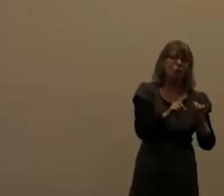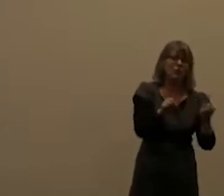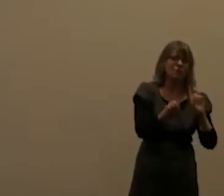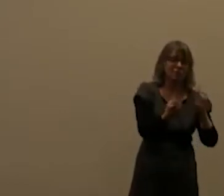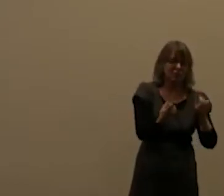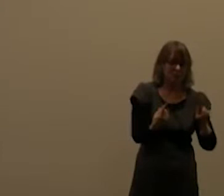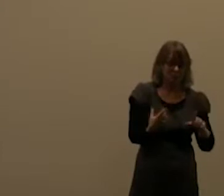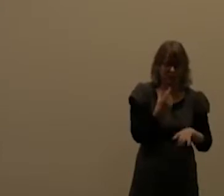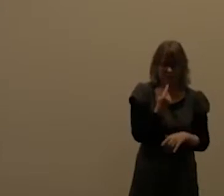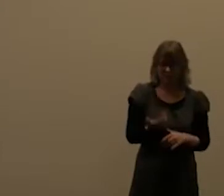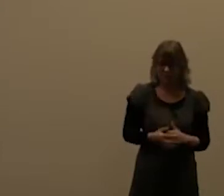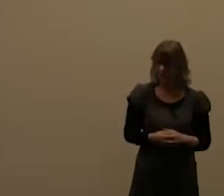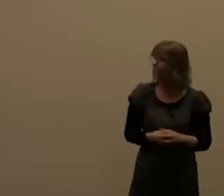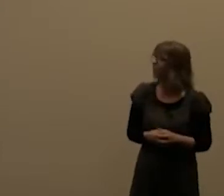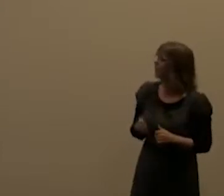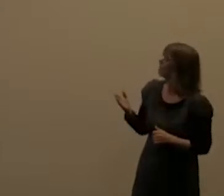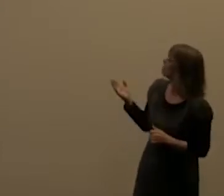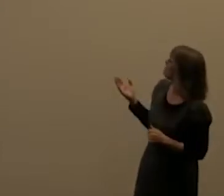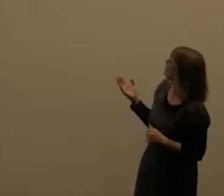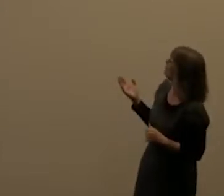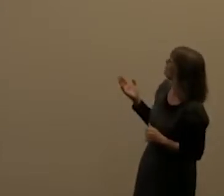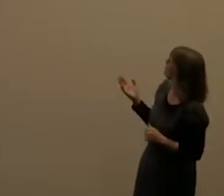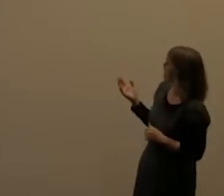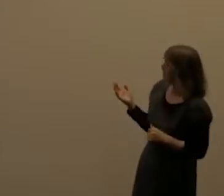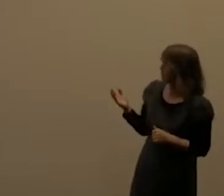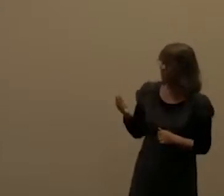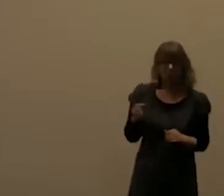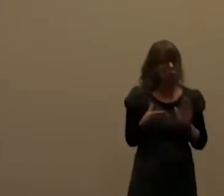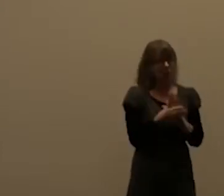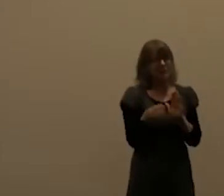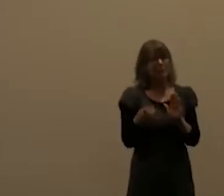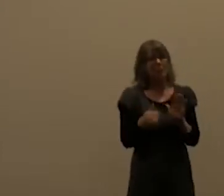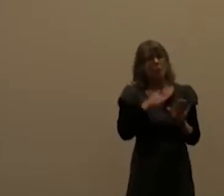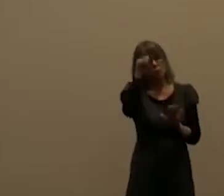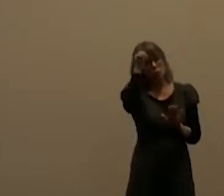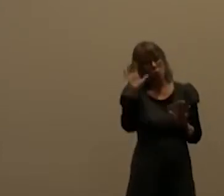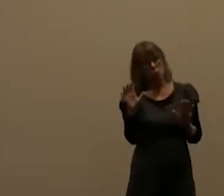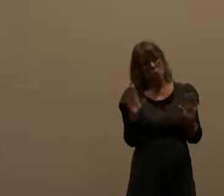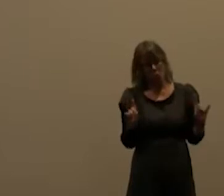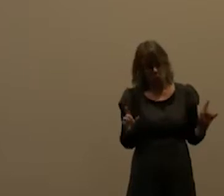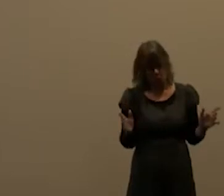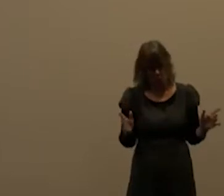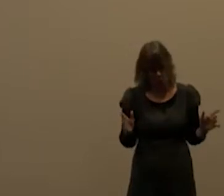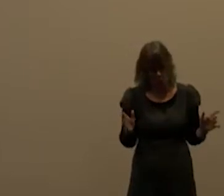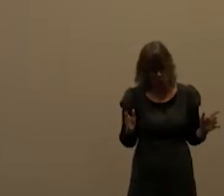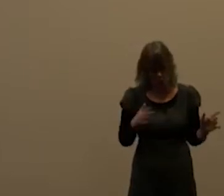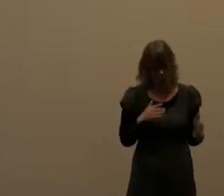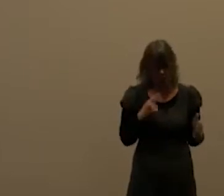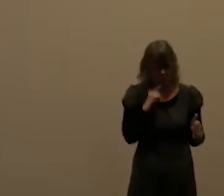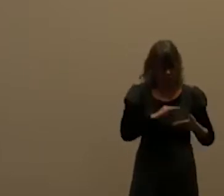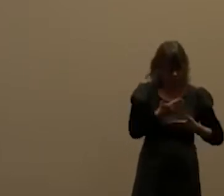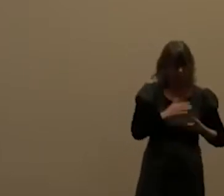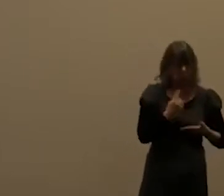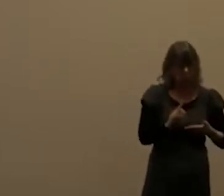scroll out here, there we go, and kind of zoom around. So like for this one, I want to know, I want a laptop, maybe I